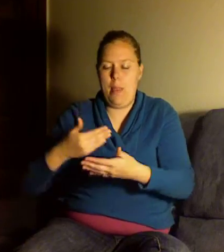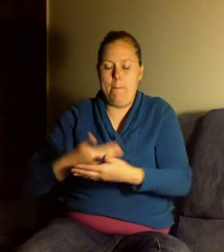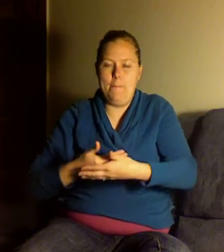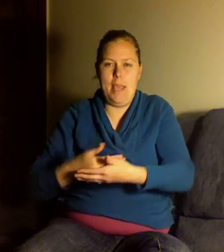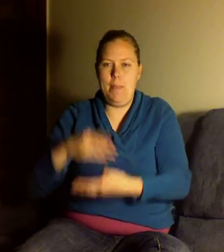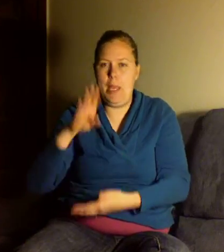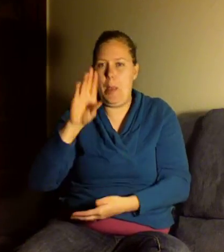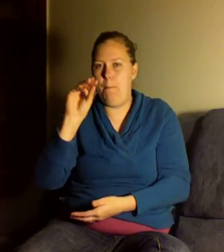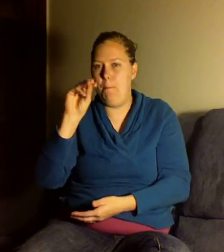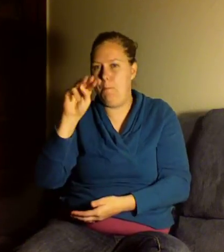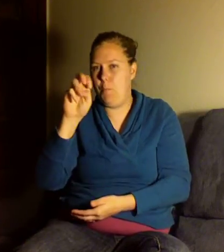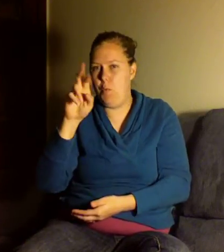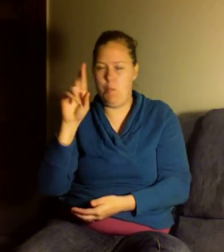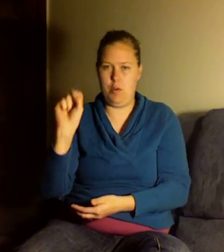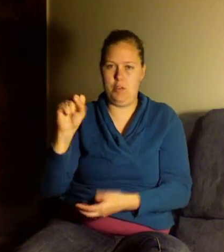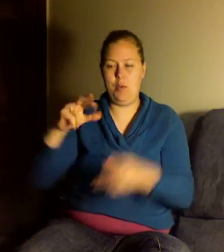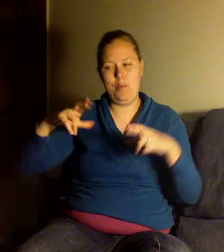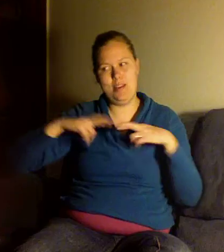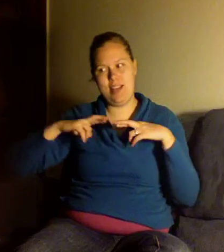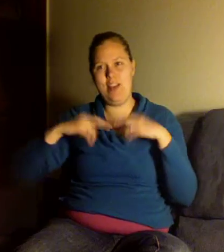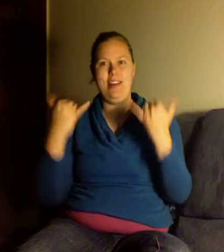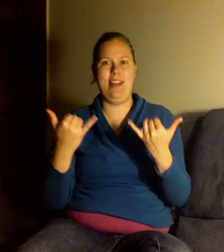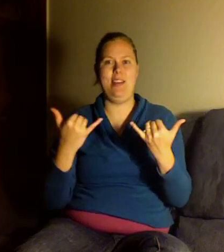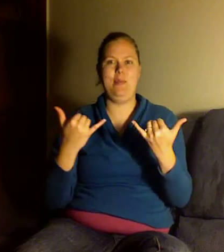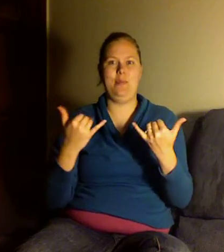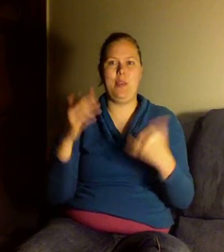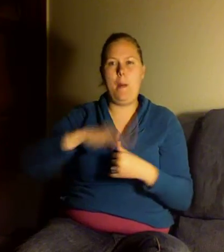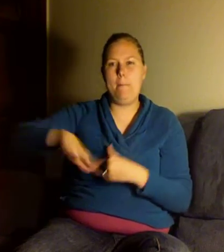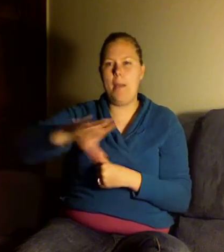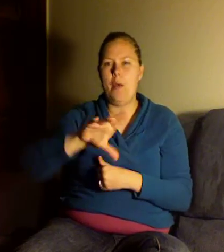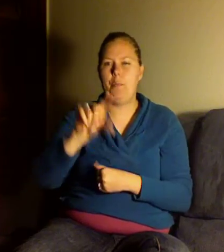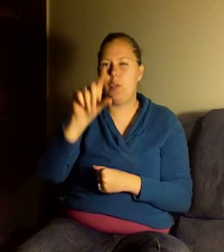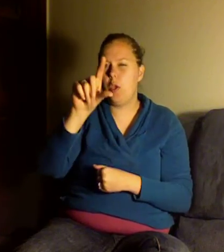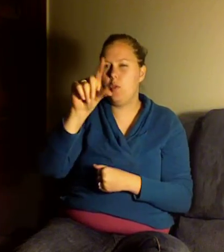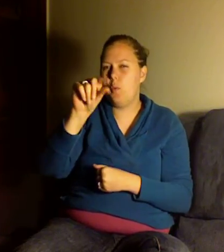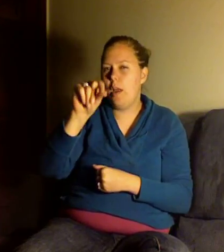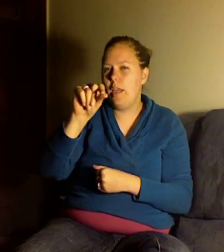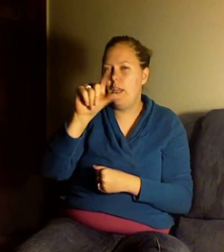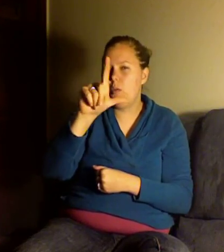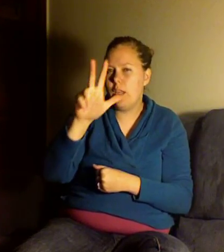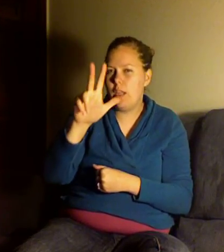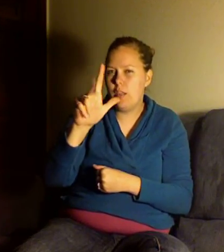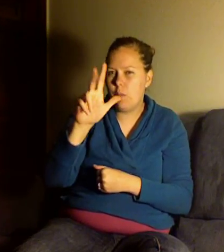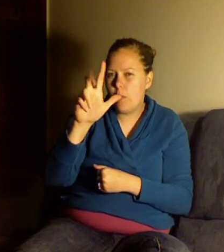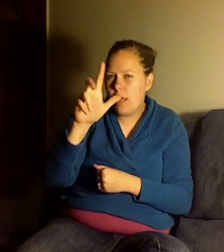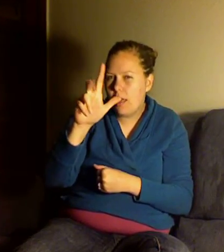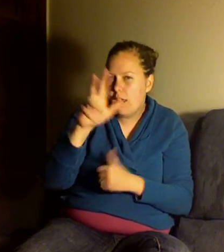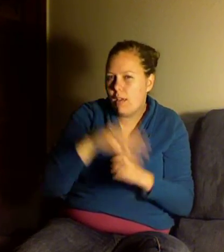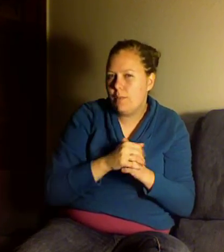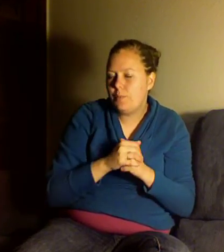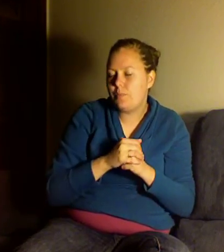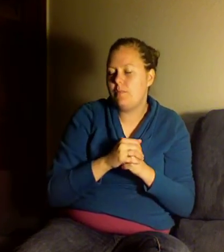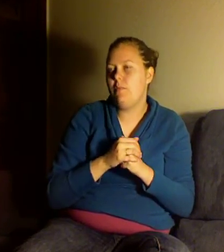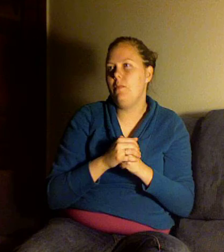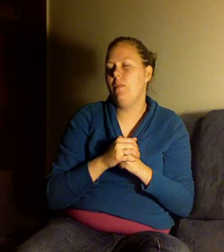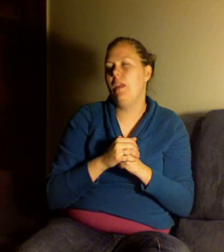estimate 2023, and these things move around based on how much benefits the retirees get, the economy, how many people are paying into it, and